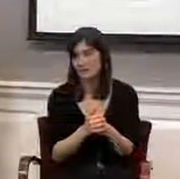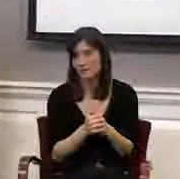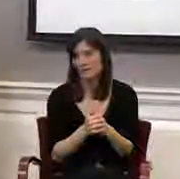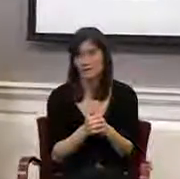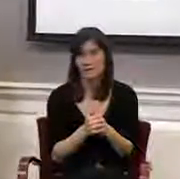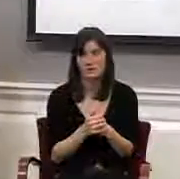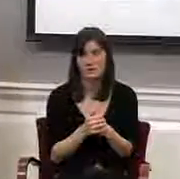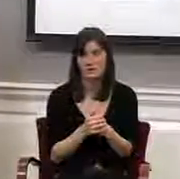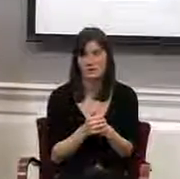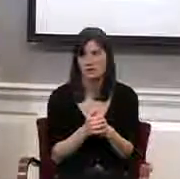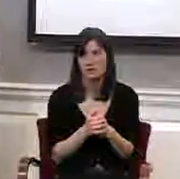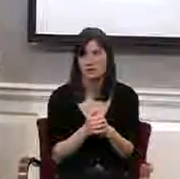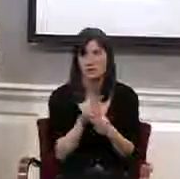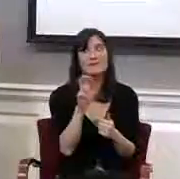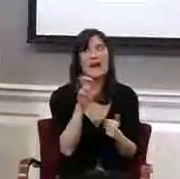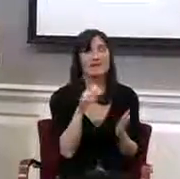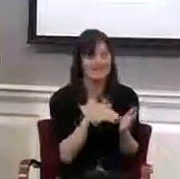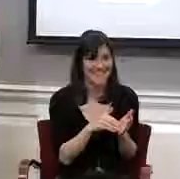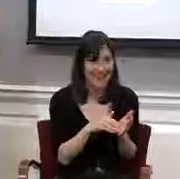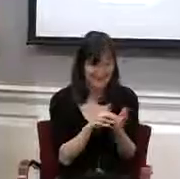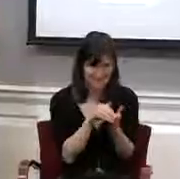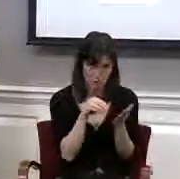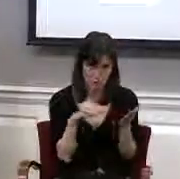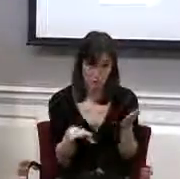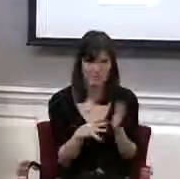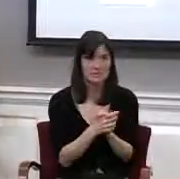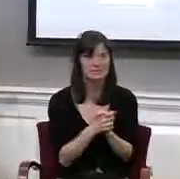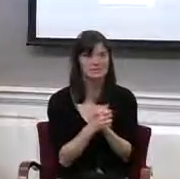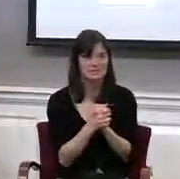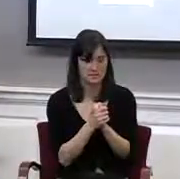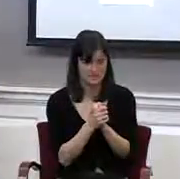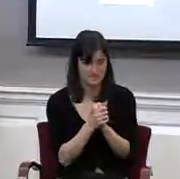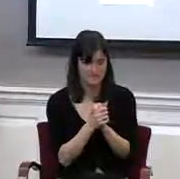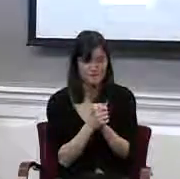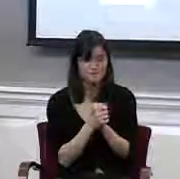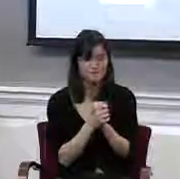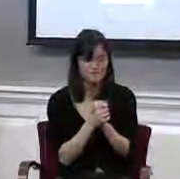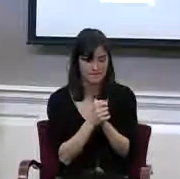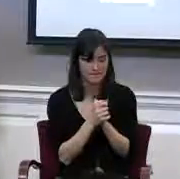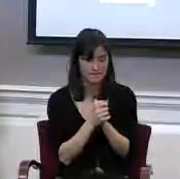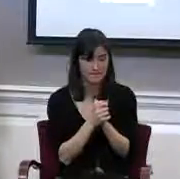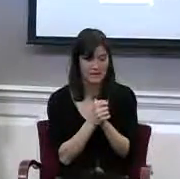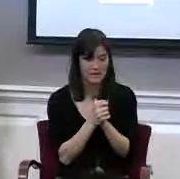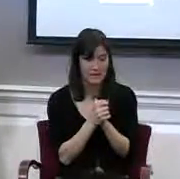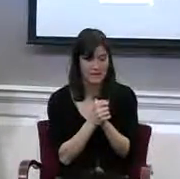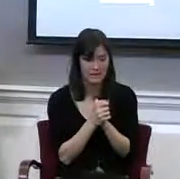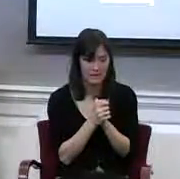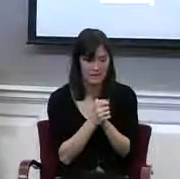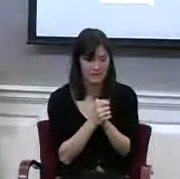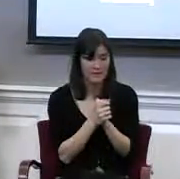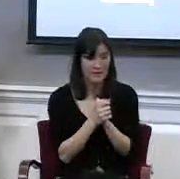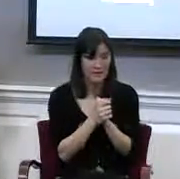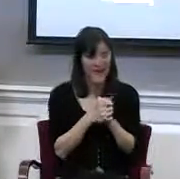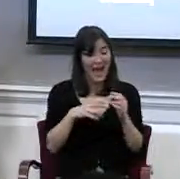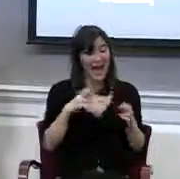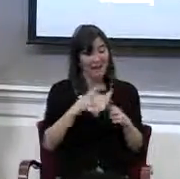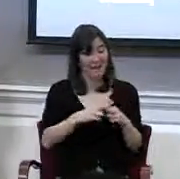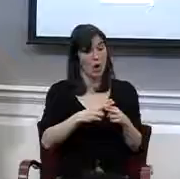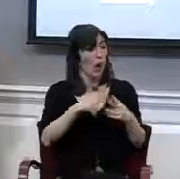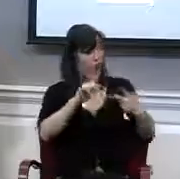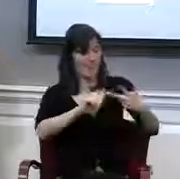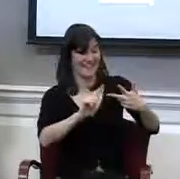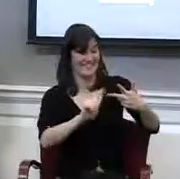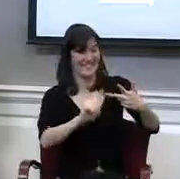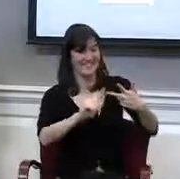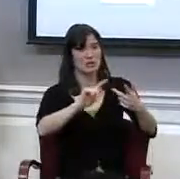The Institute of Human Rights Education's approach that I characterize as human rights education for transformative action is reflected through their reports and